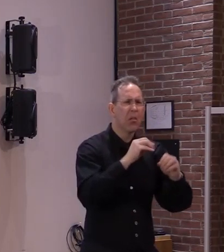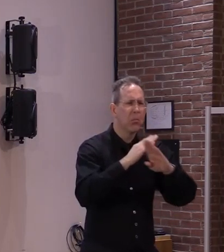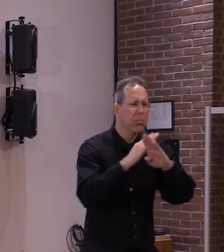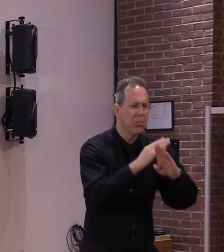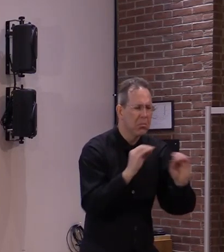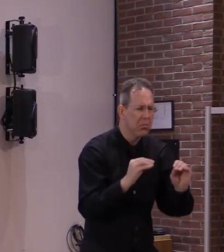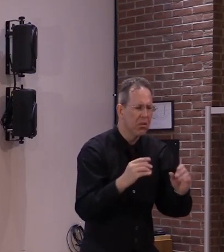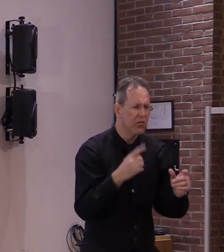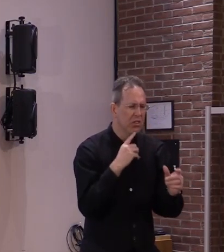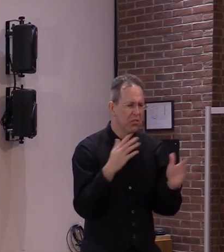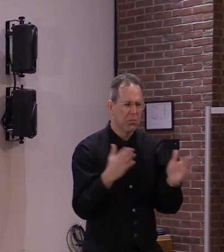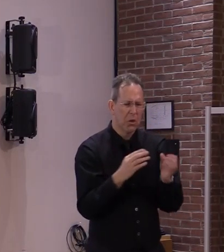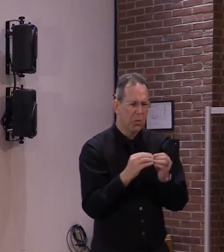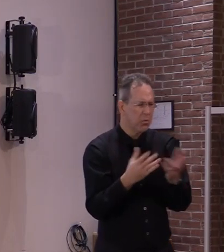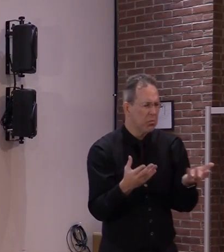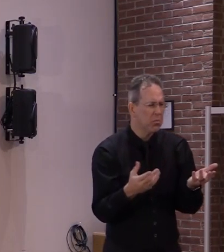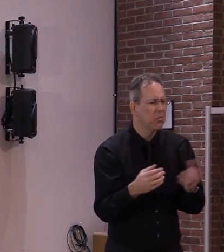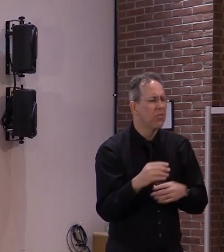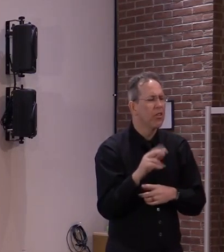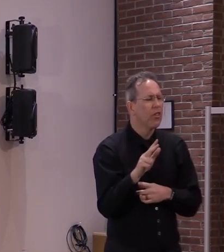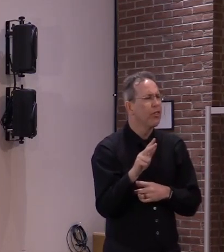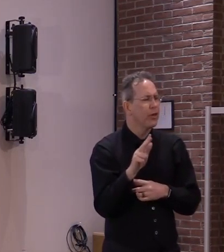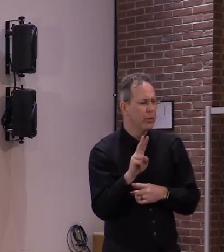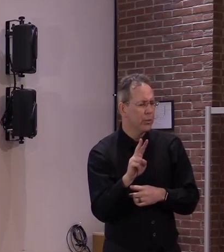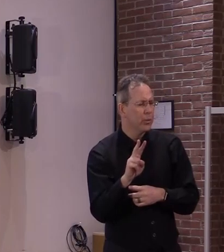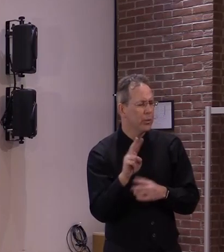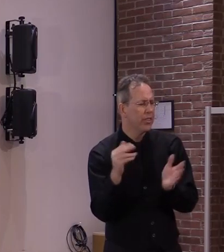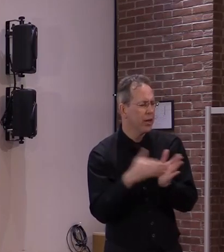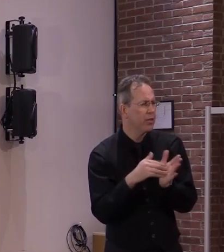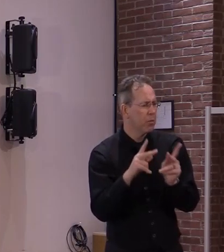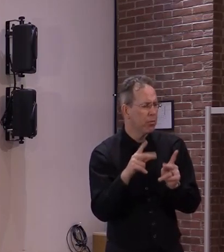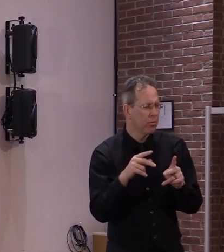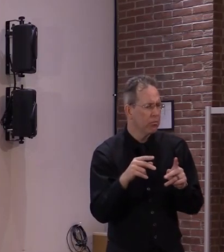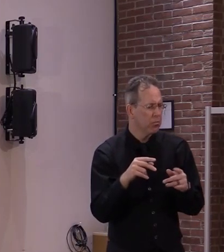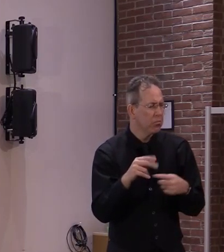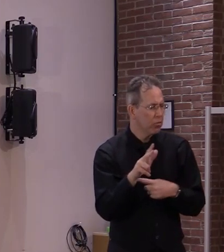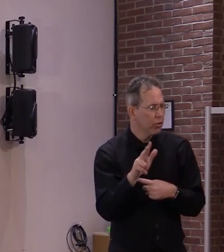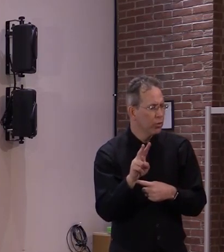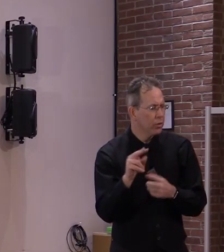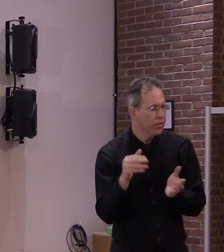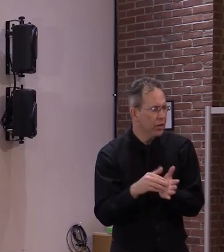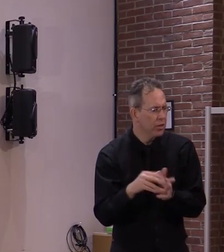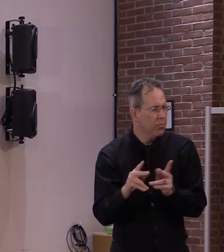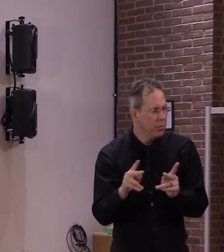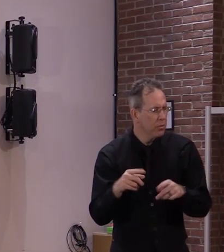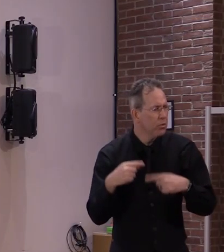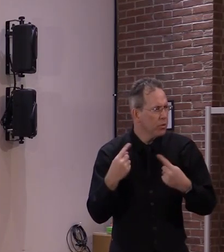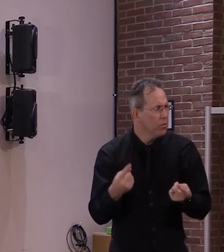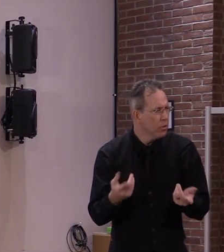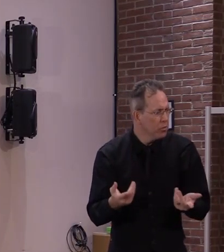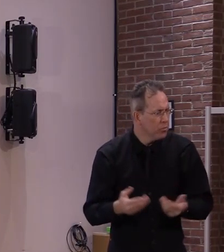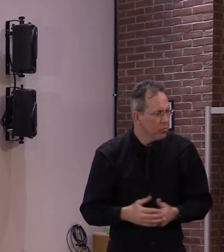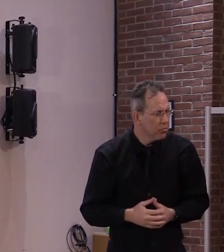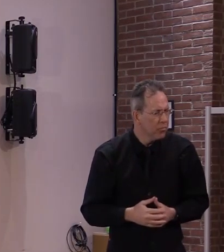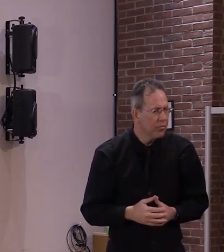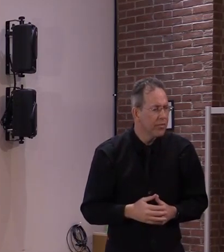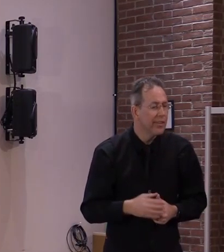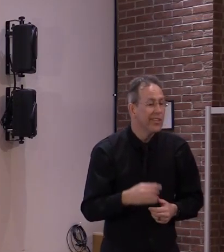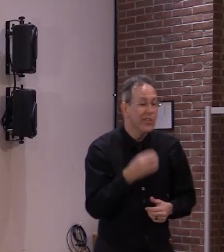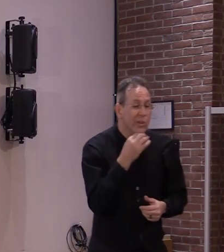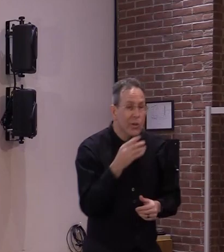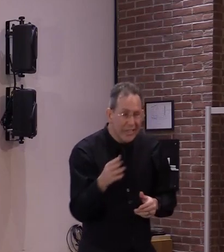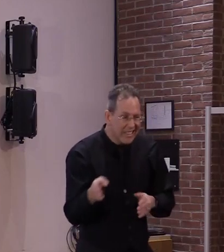Vermonters. So I imagine it's not too far away, and plus we'll be opening up 65 and above pretty soon as well. Here's